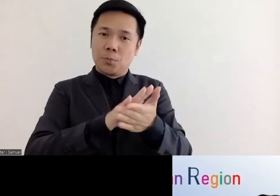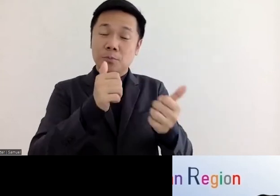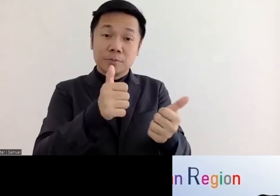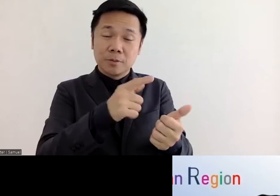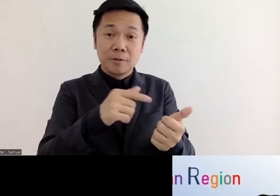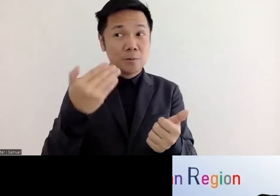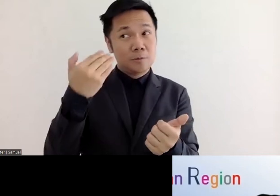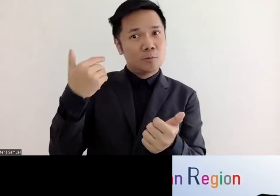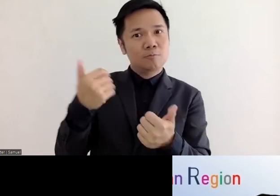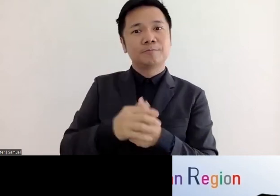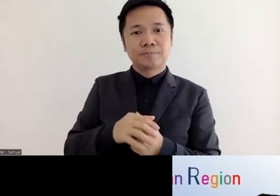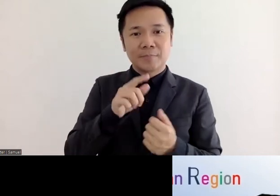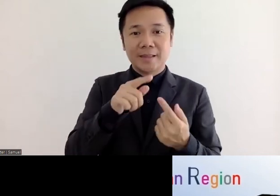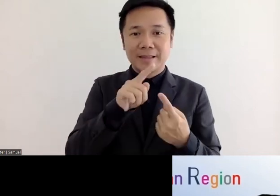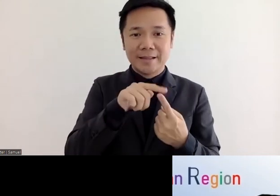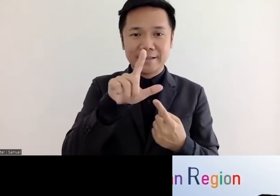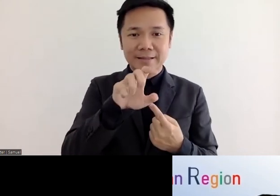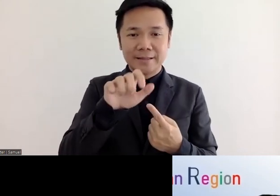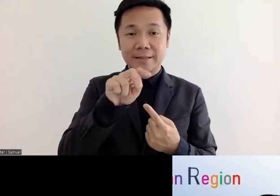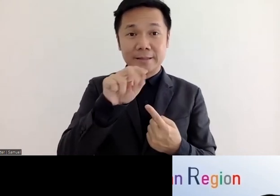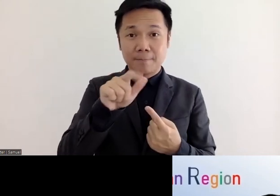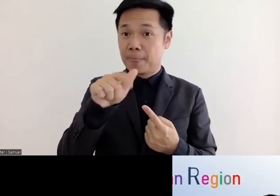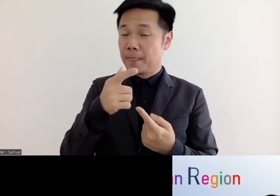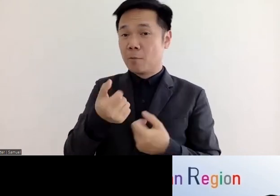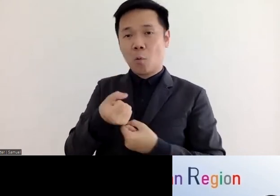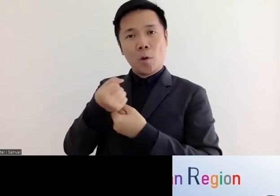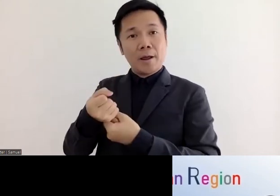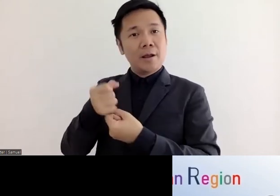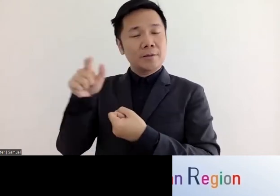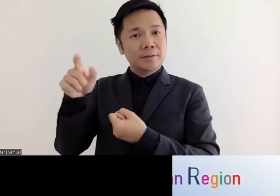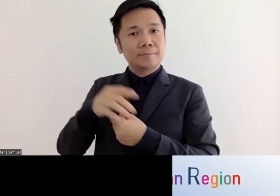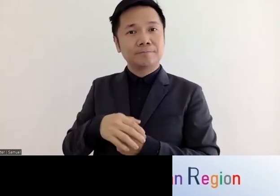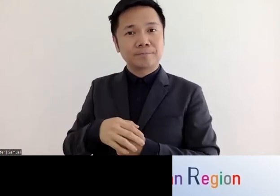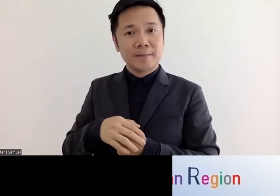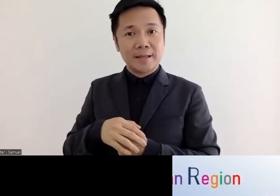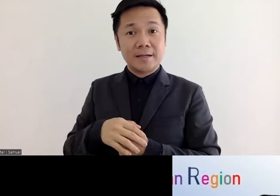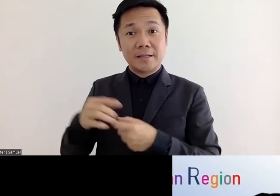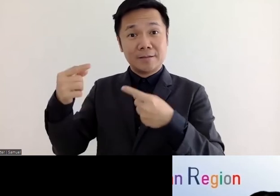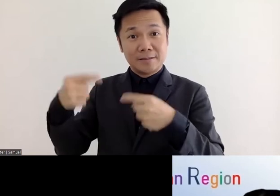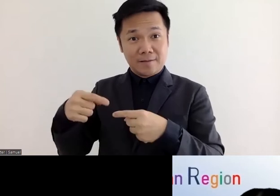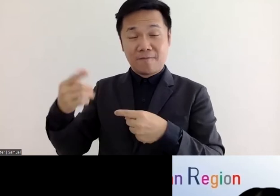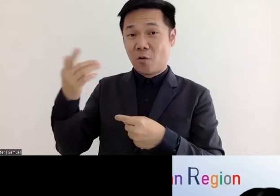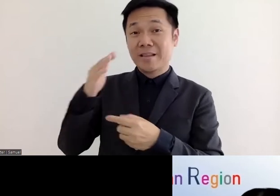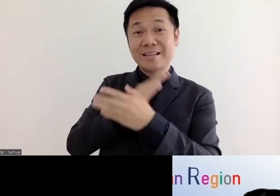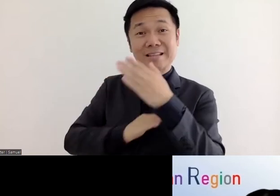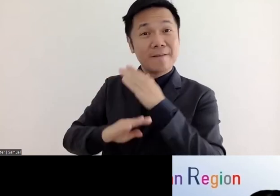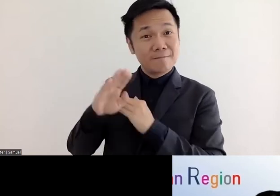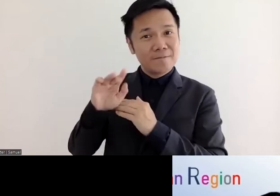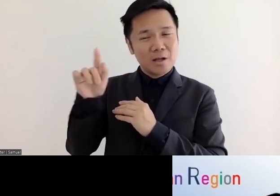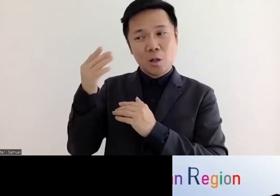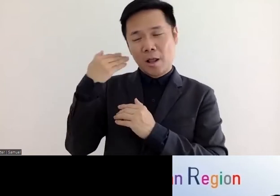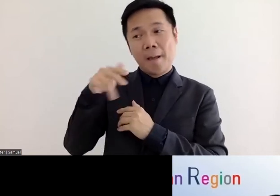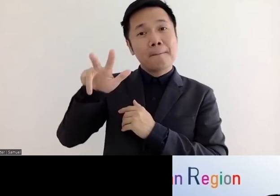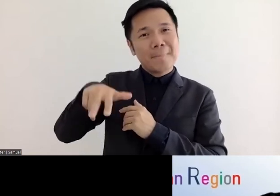Ms. Amulaya presented in India in the World Summer Games for Disabled Young Adults in Athletes in March